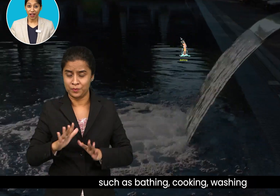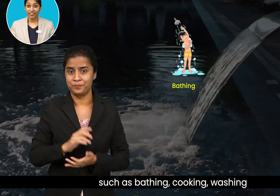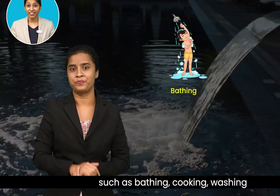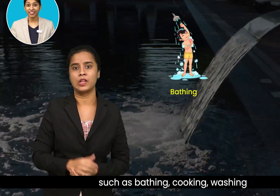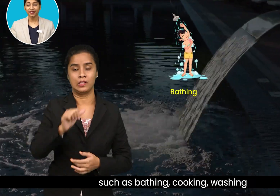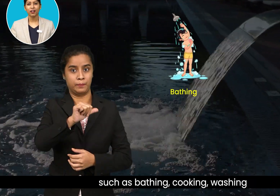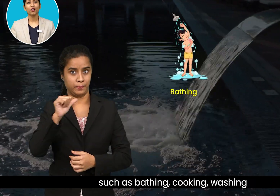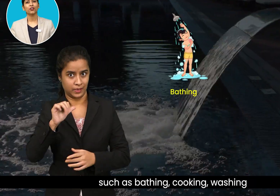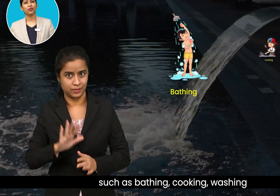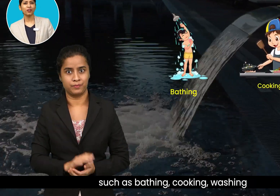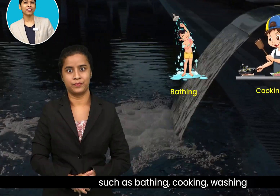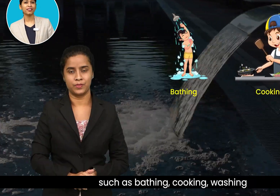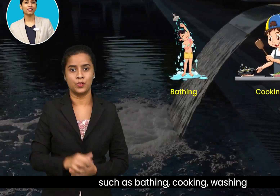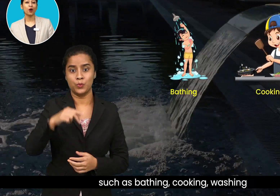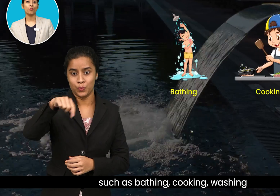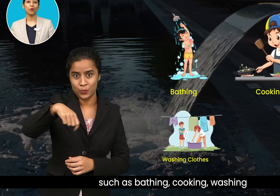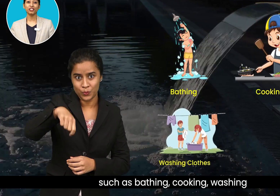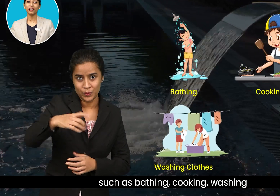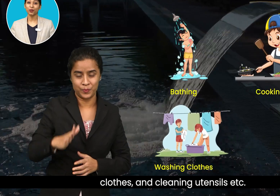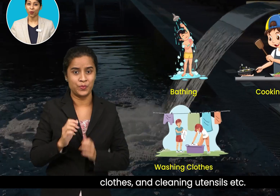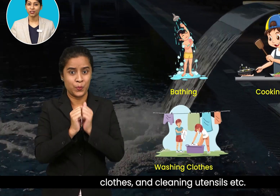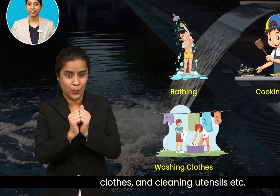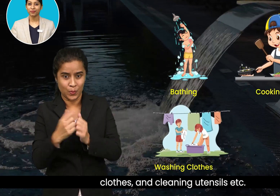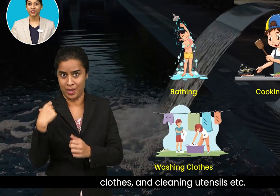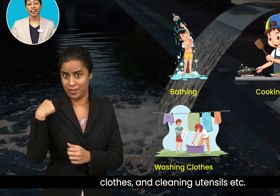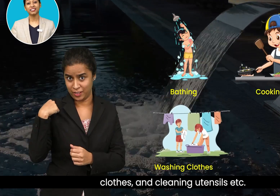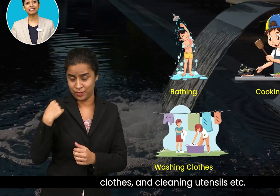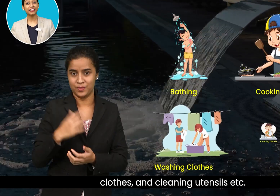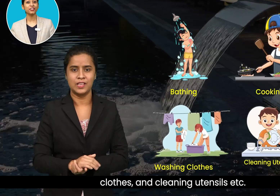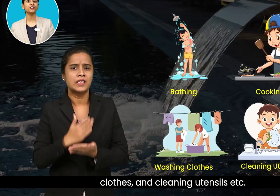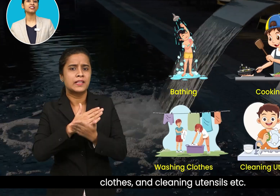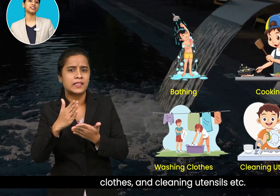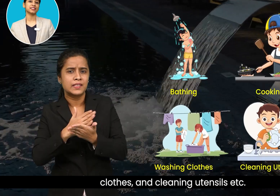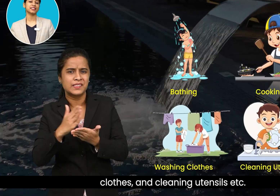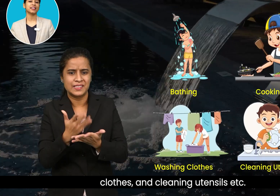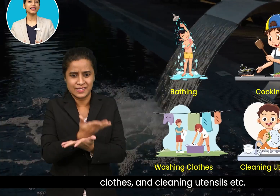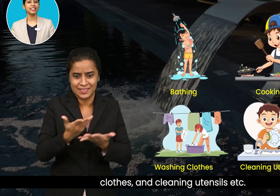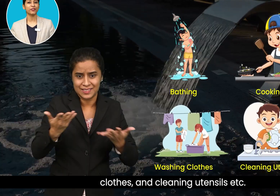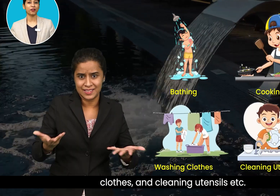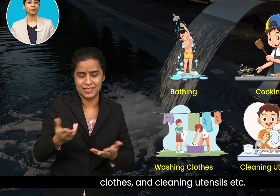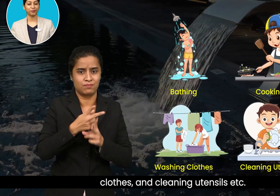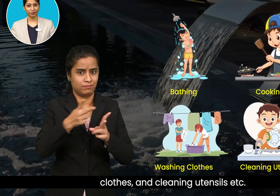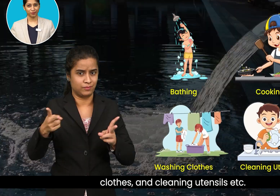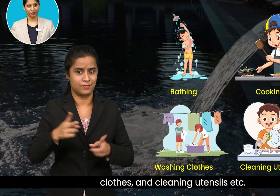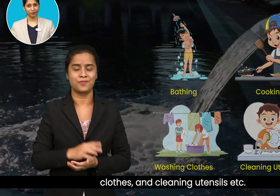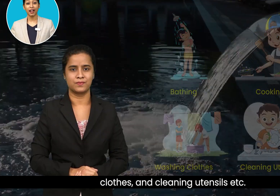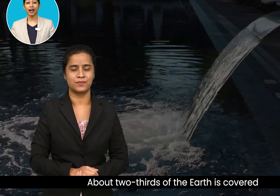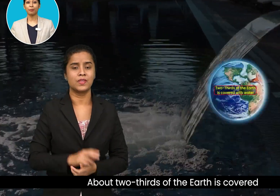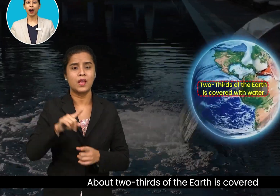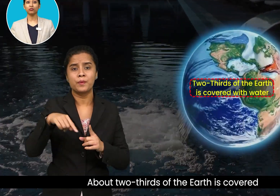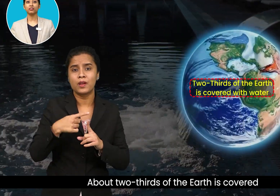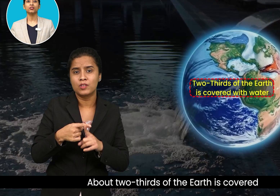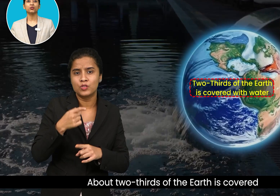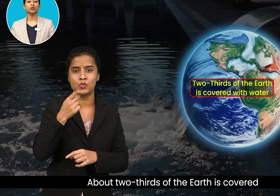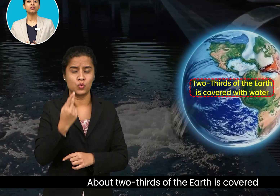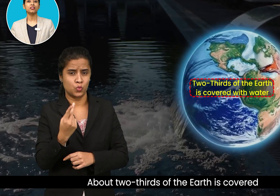as bathing, cooking, washing clothes and cleaning utensils, etc.